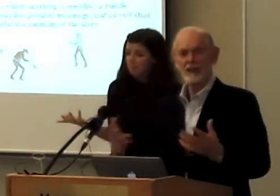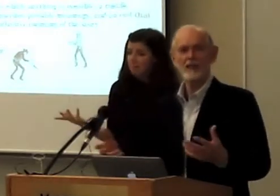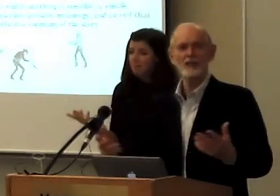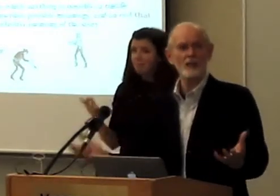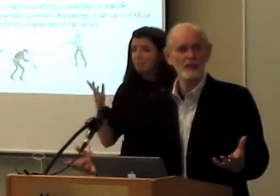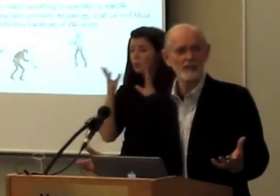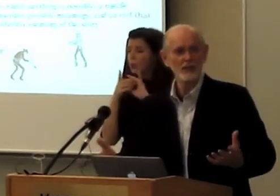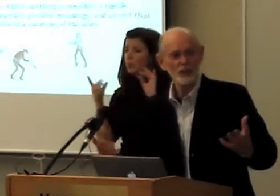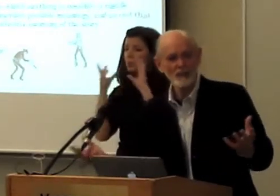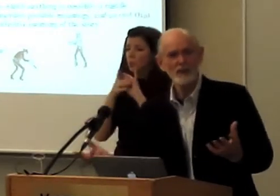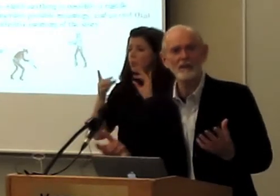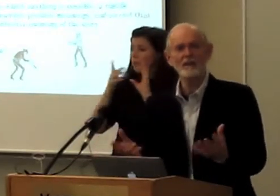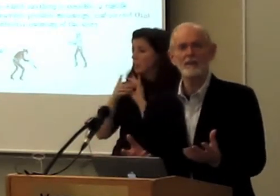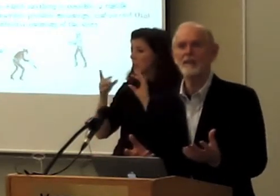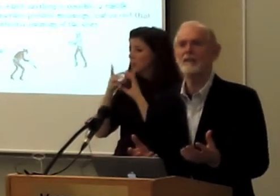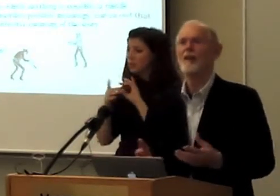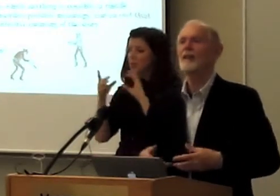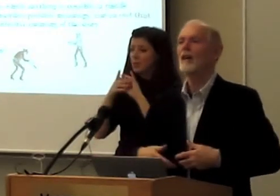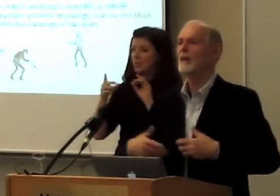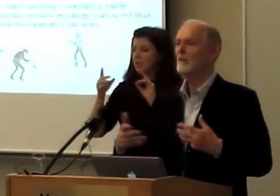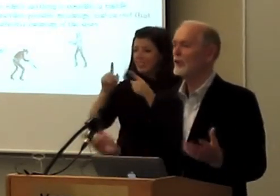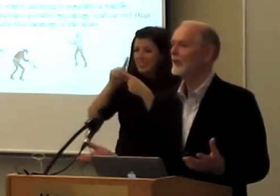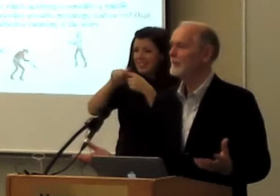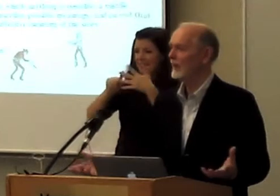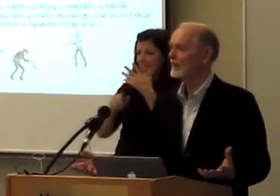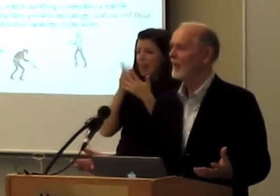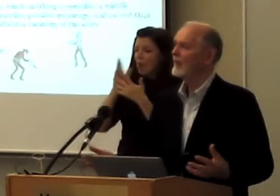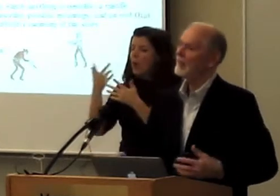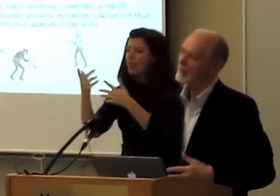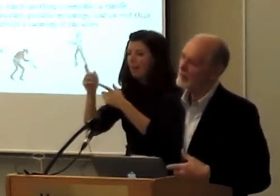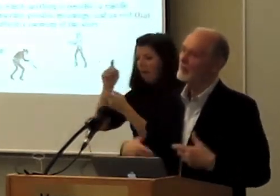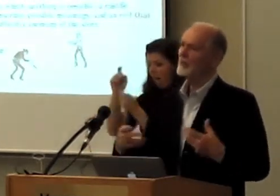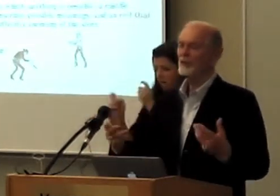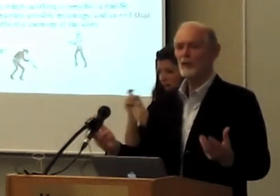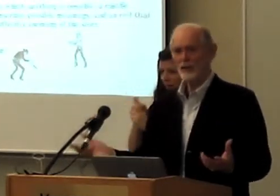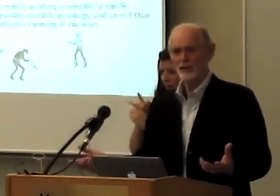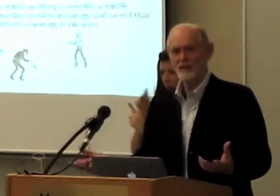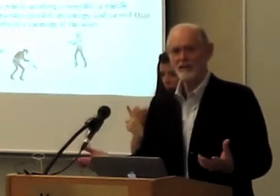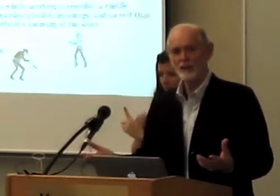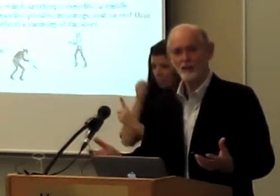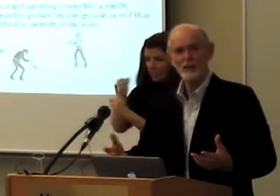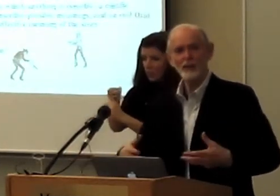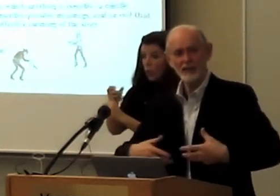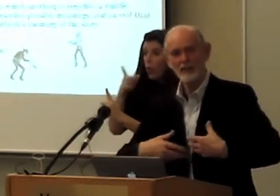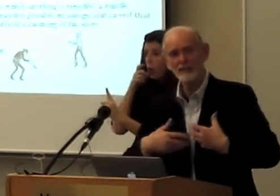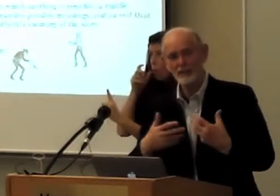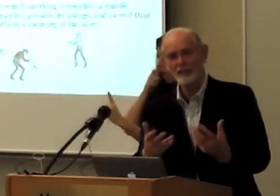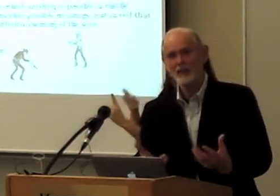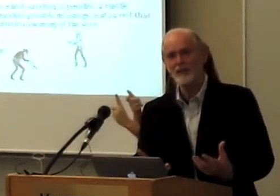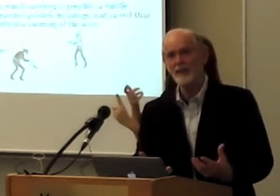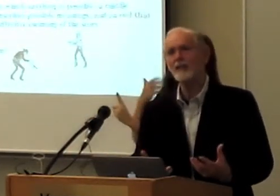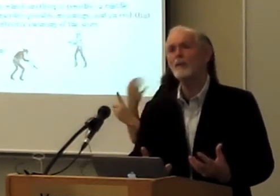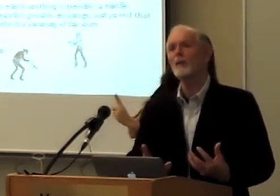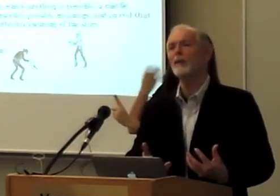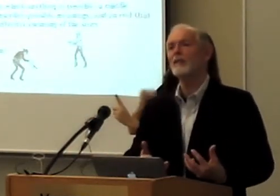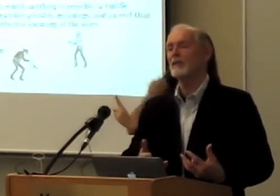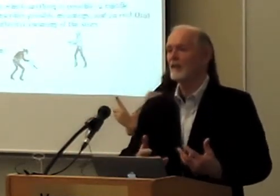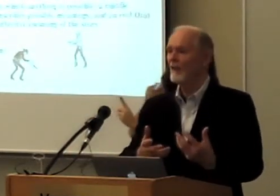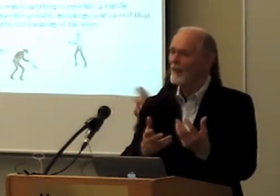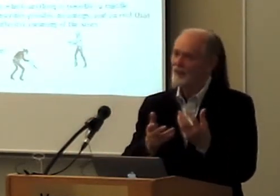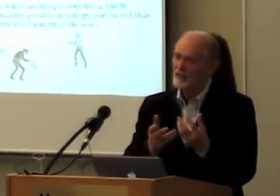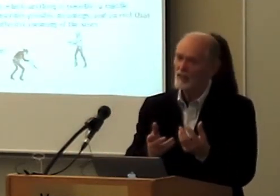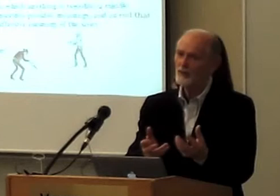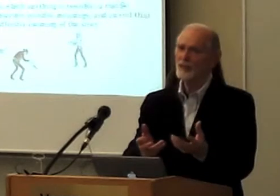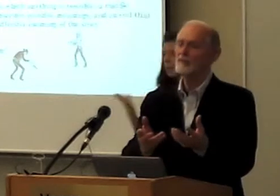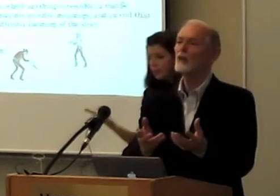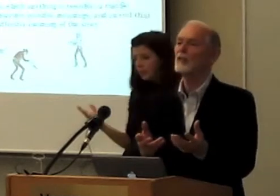constantly purveying stories. They're shaping the content to have an emotional impact. And that's the business we're all in. If we want to have somebody understand what we want to